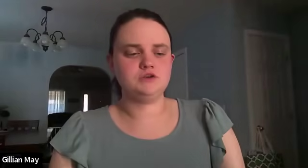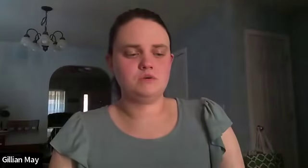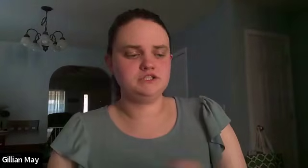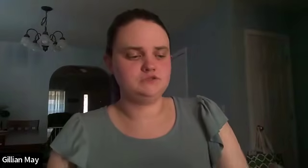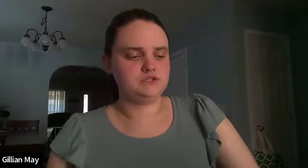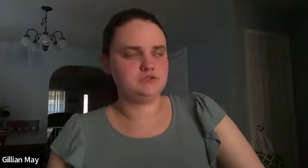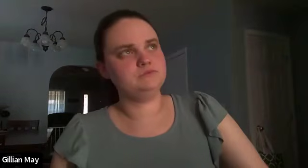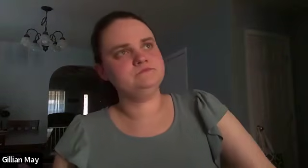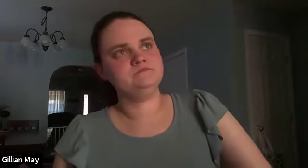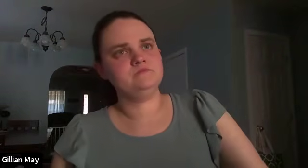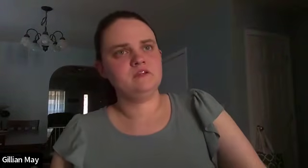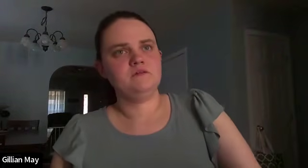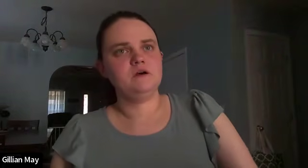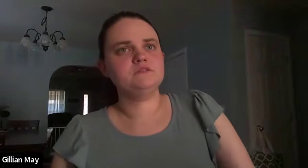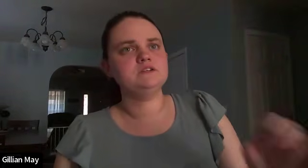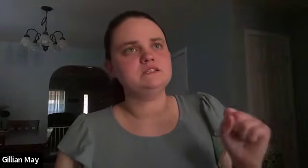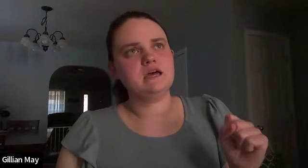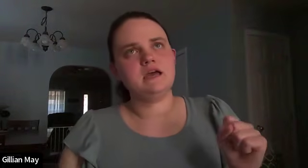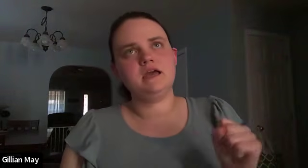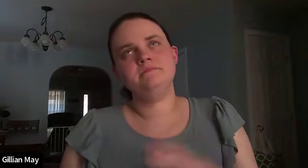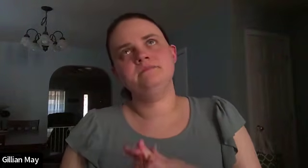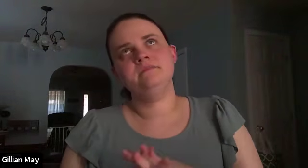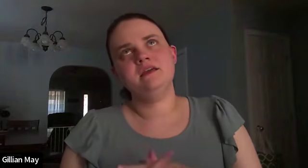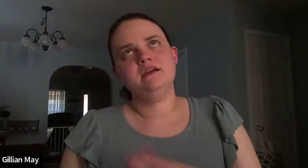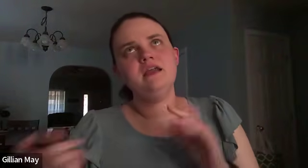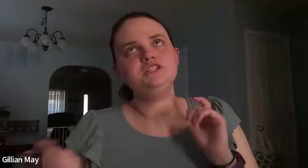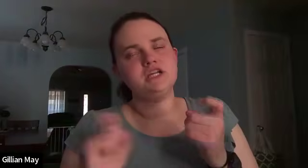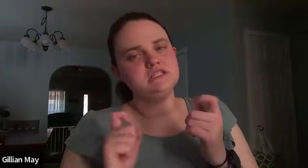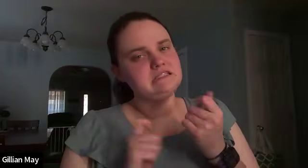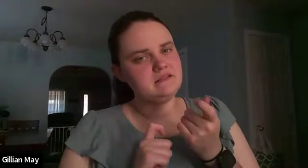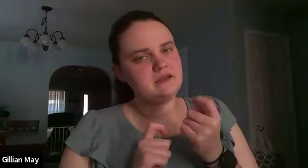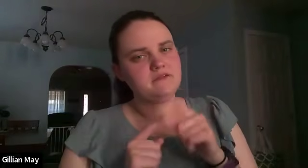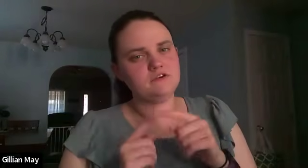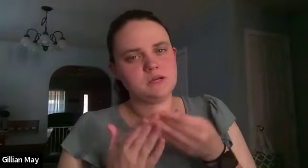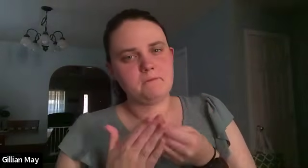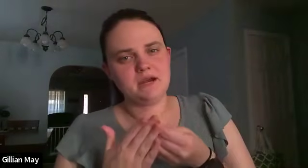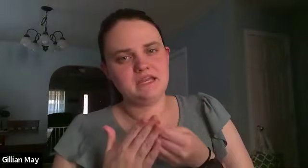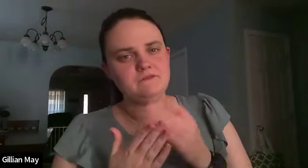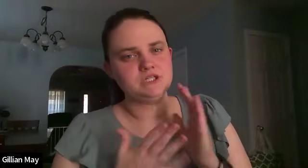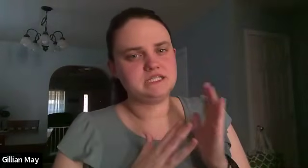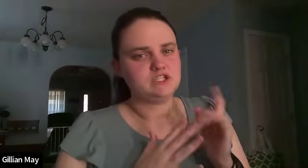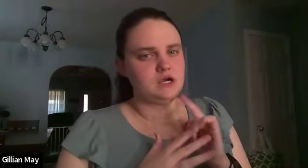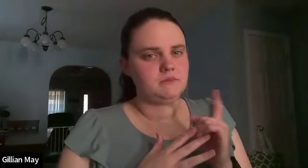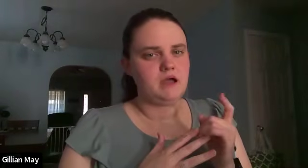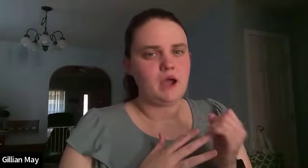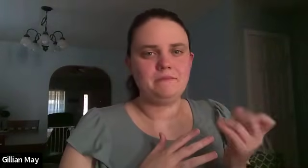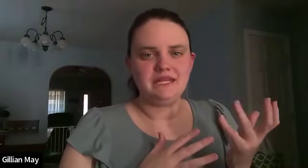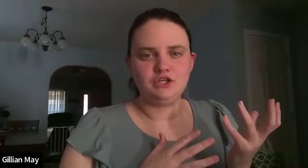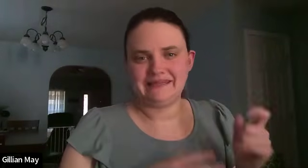you're going to do, if I was going to say, kind of changes slightly a bit if you're talking about money versus talking about how many you